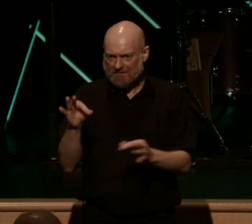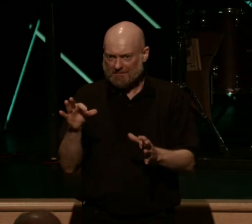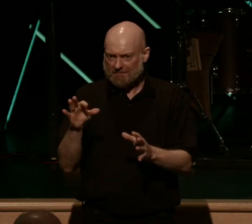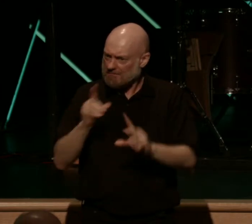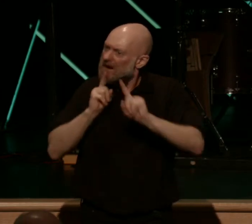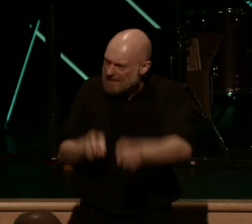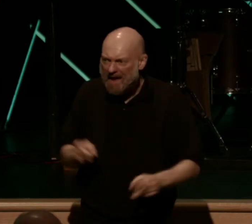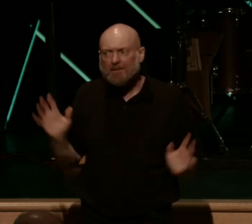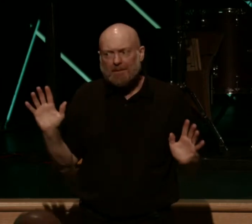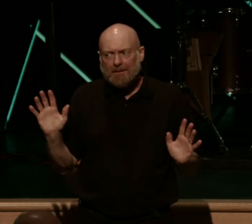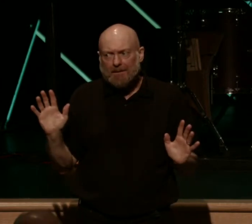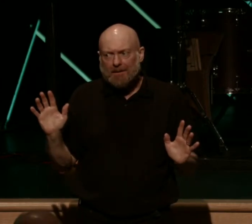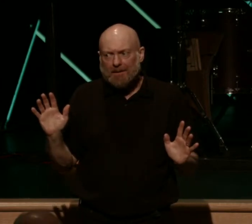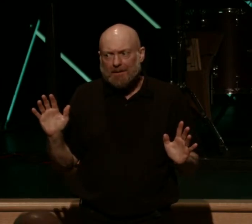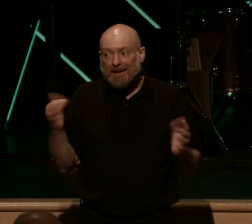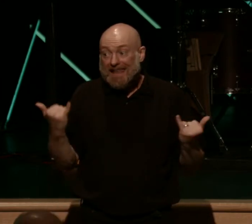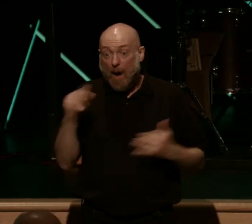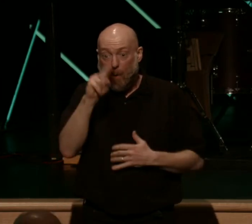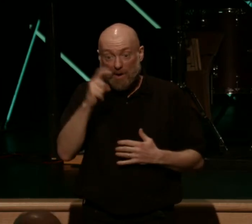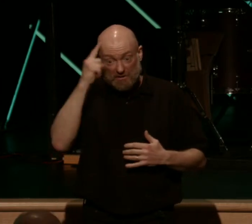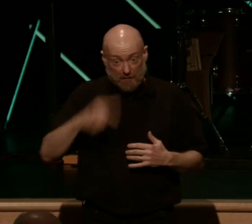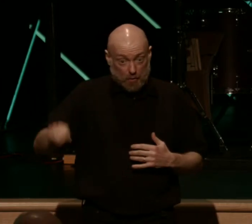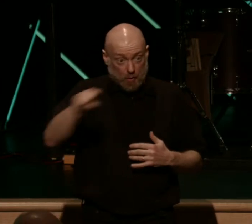Spirit. So question,